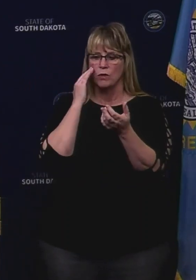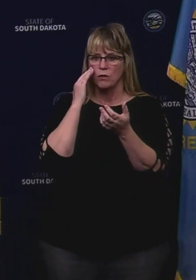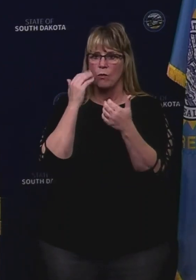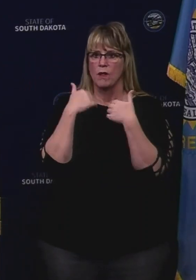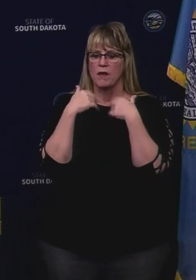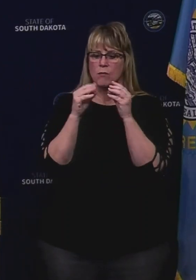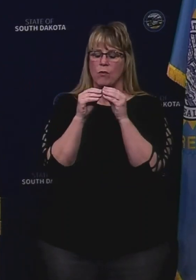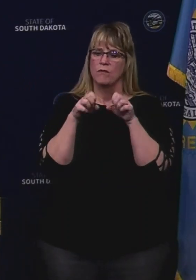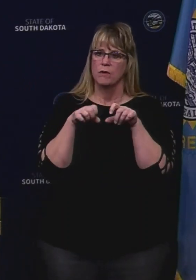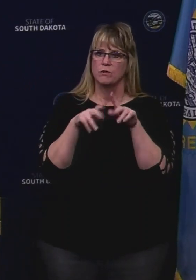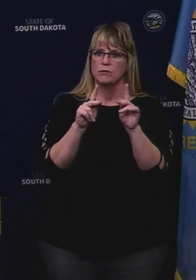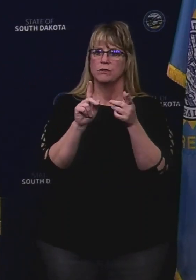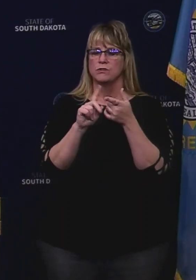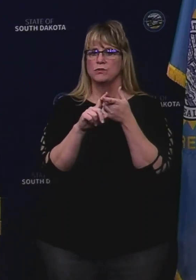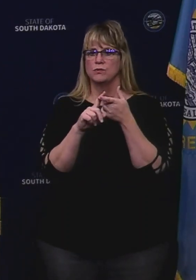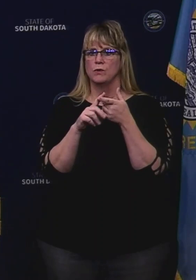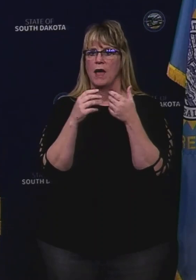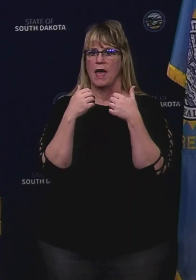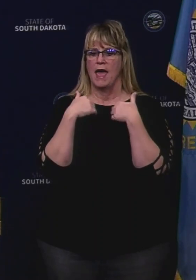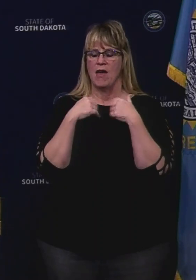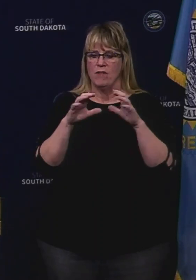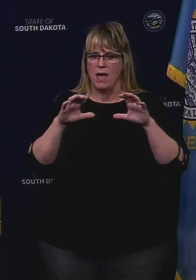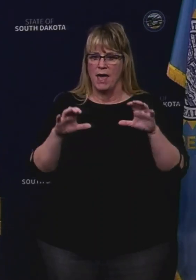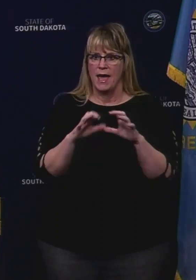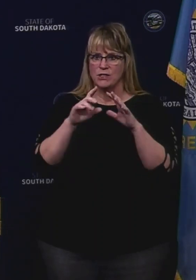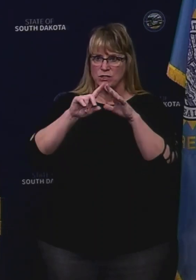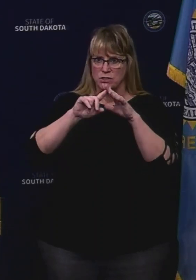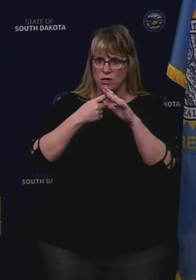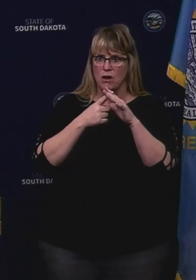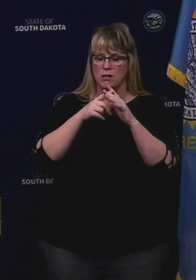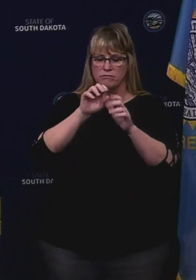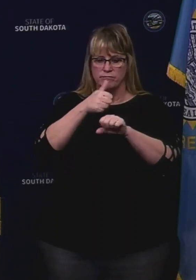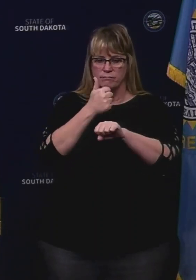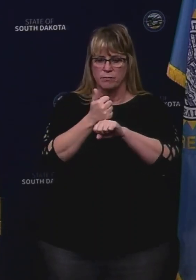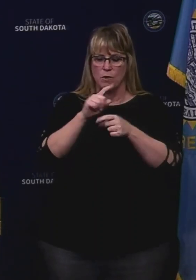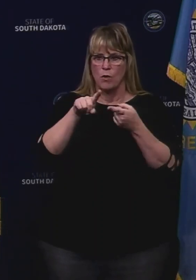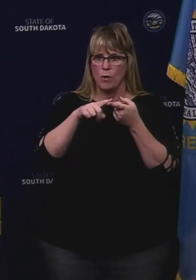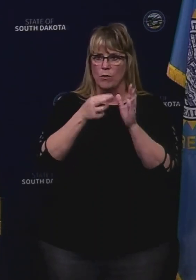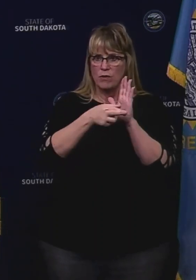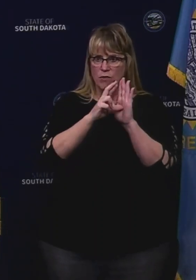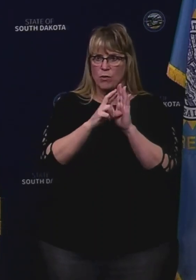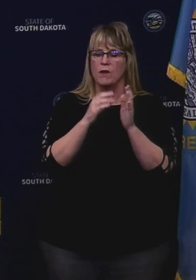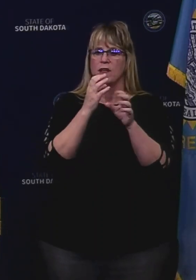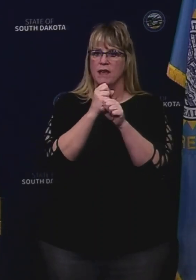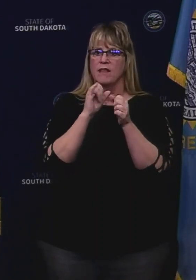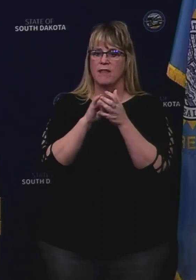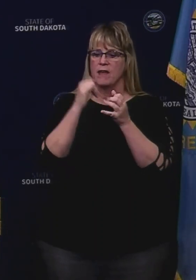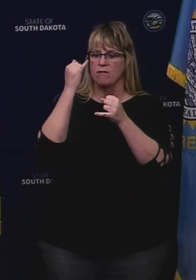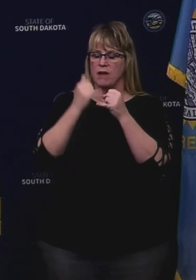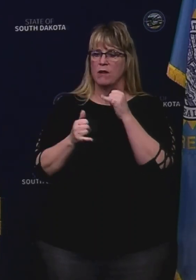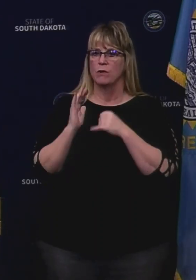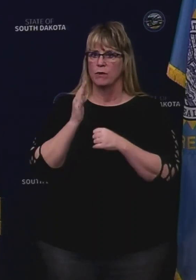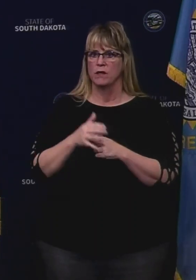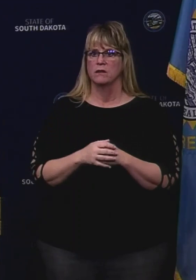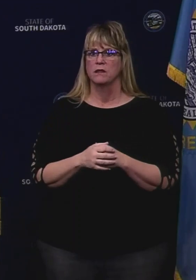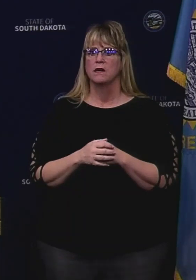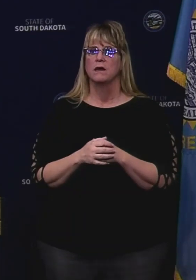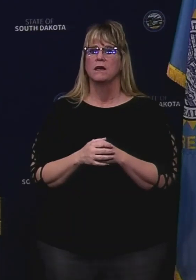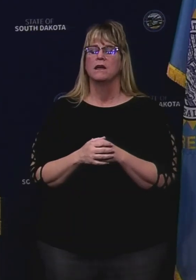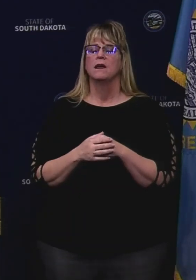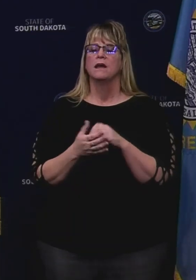have an opportunity to be put into action as soon as we're able to review them and get that finalized.